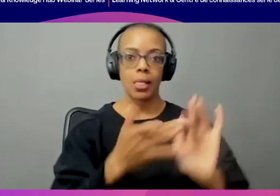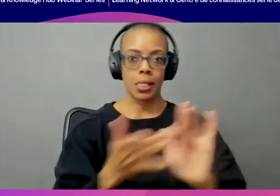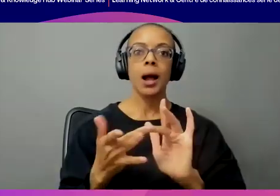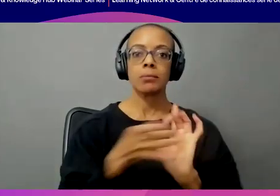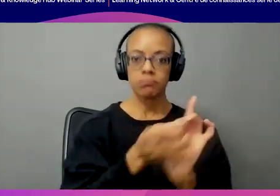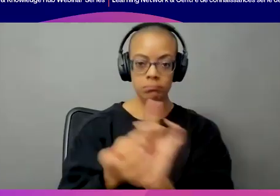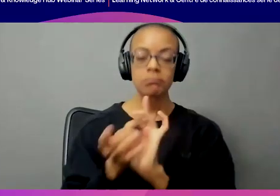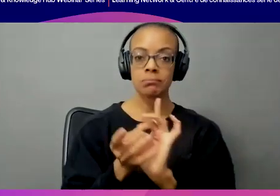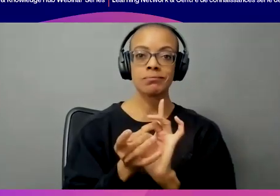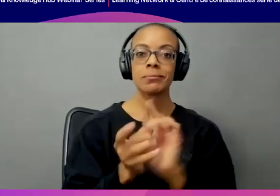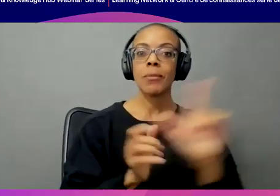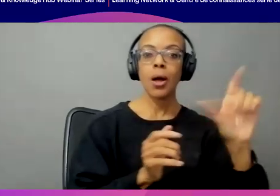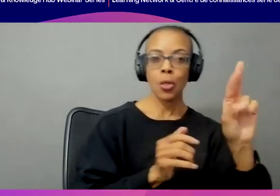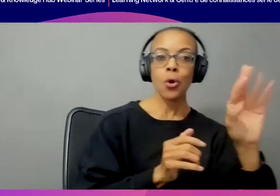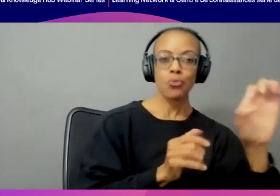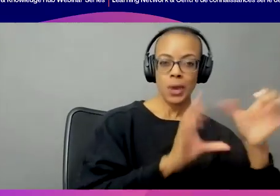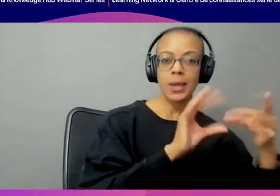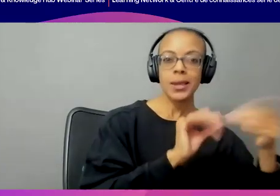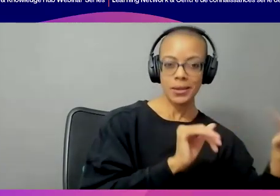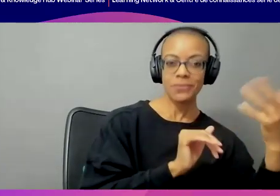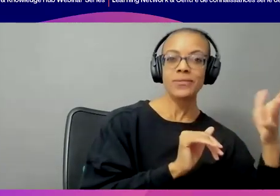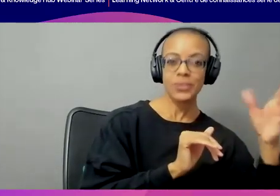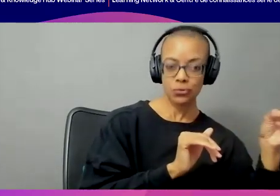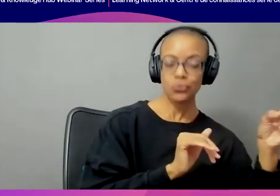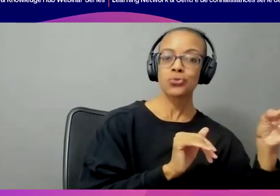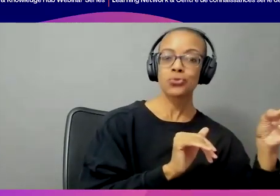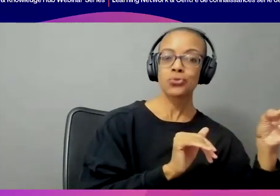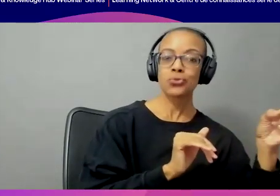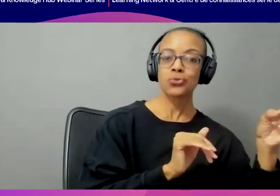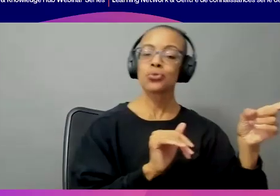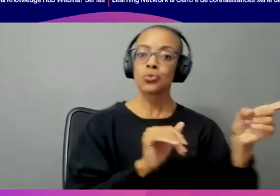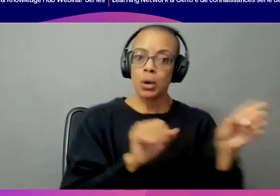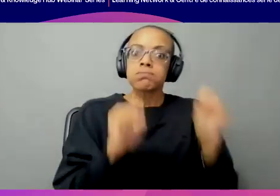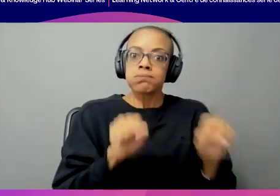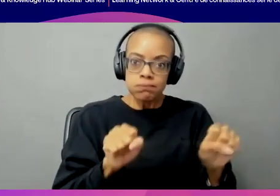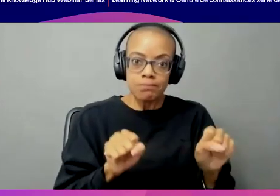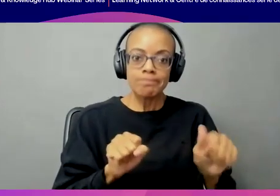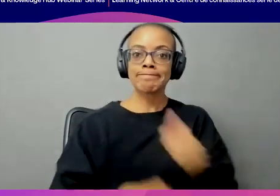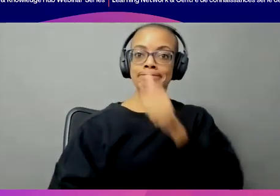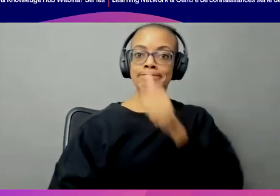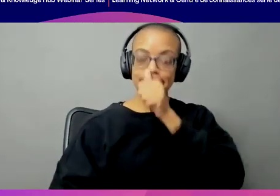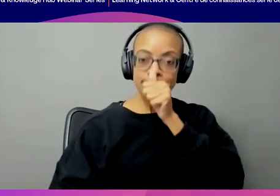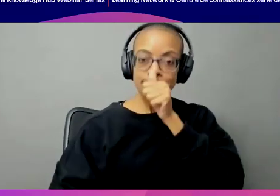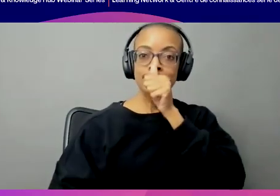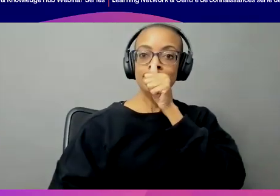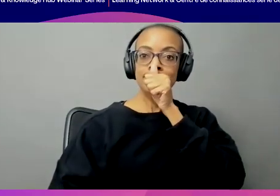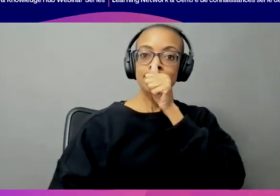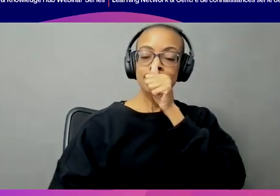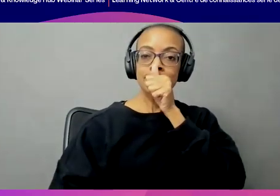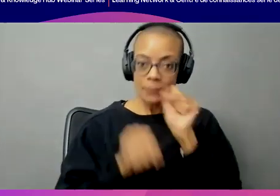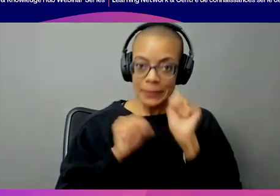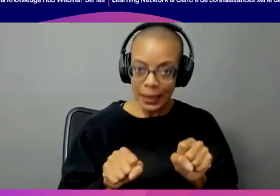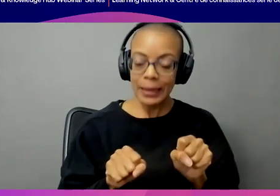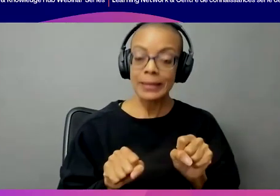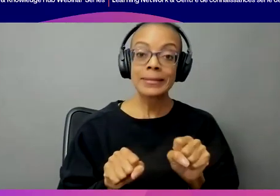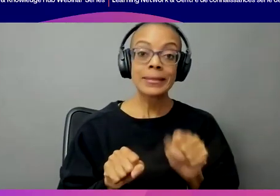was pointed out by Lorraine, you have greater capacity for confidentiality and privacy. And for the